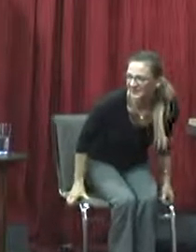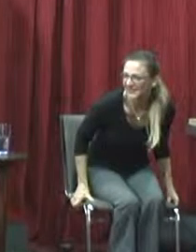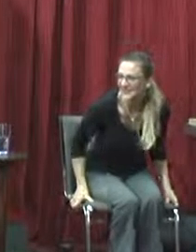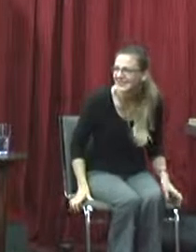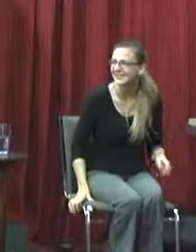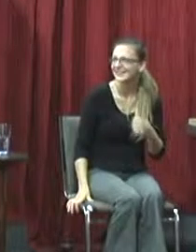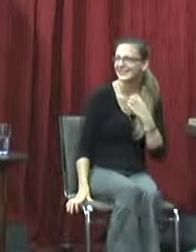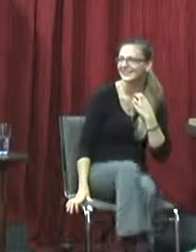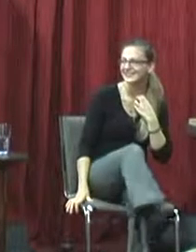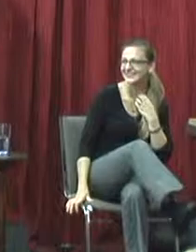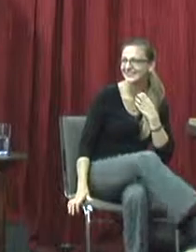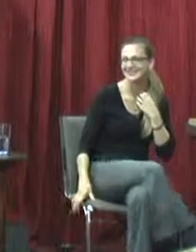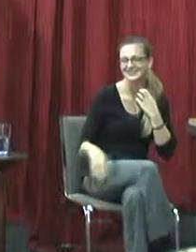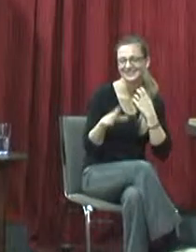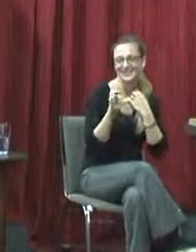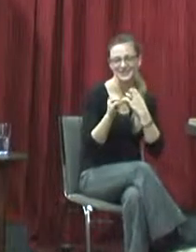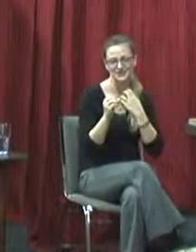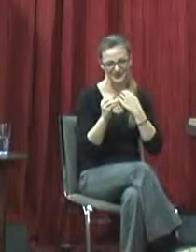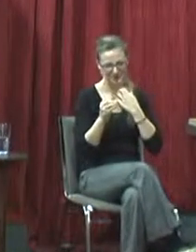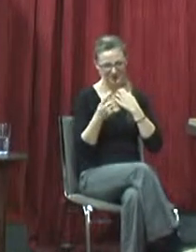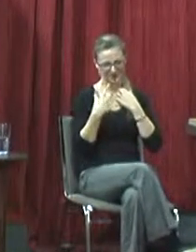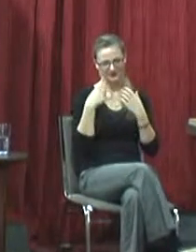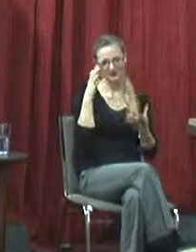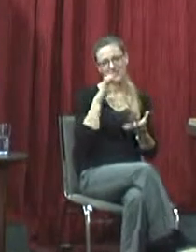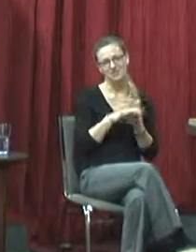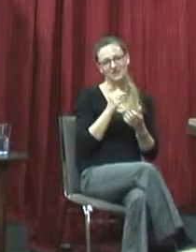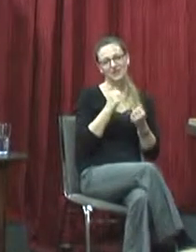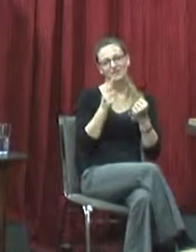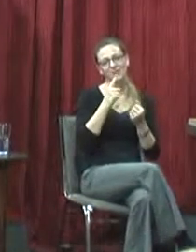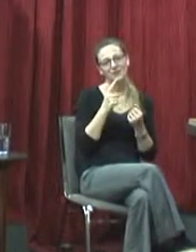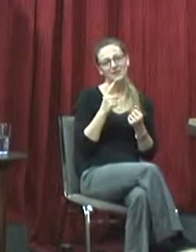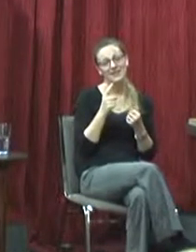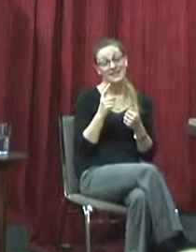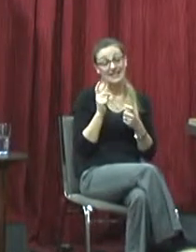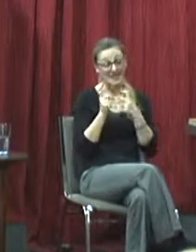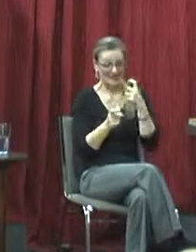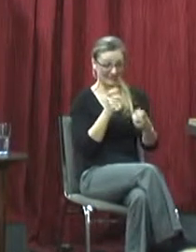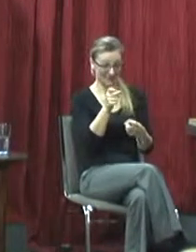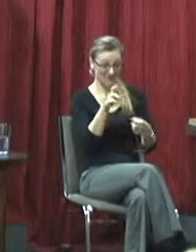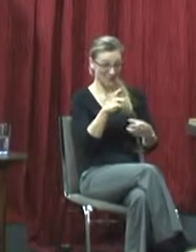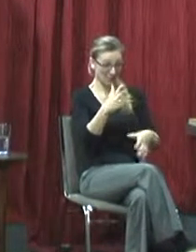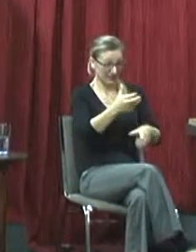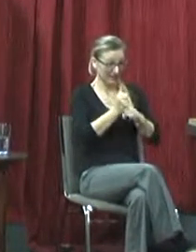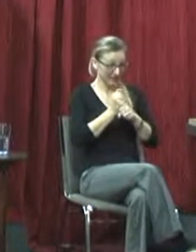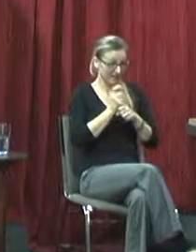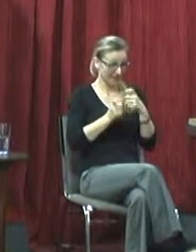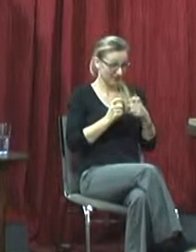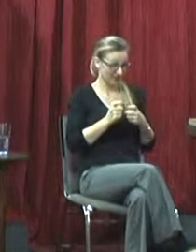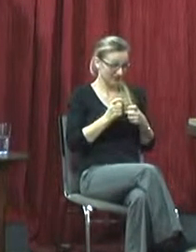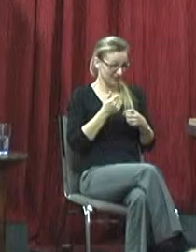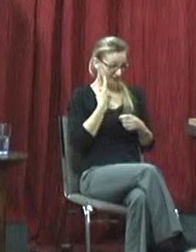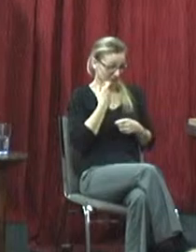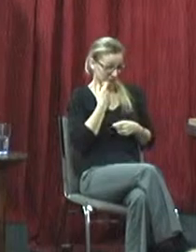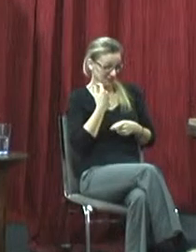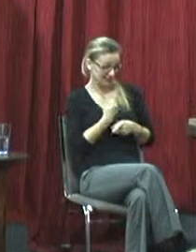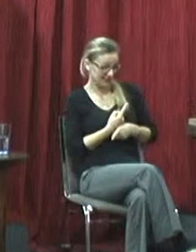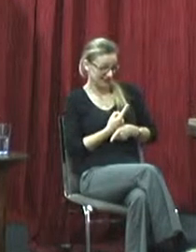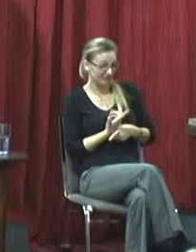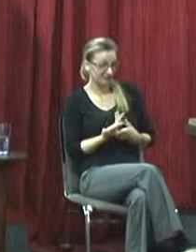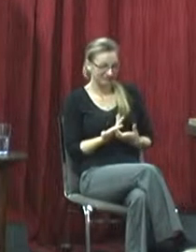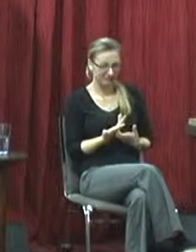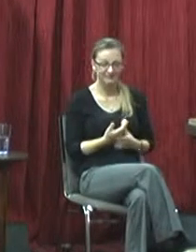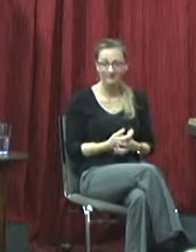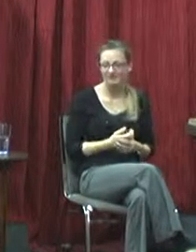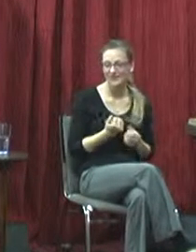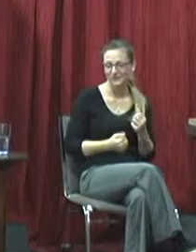I believe everyone here has probably given or received a gift in the last few weeks. Is that right? Everybody has done that.